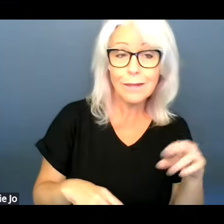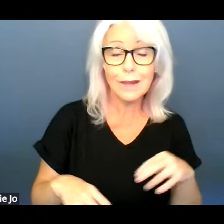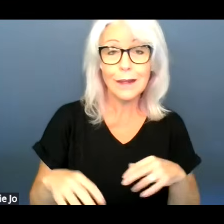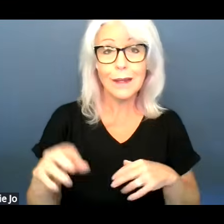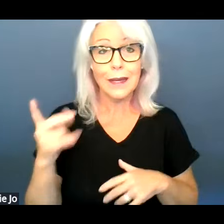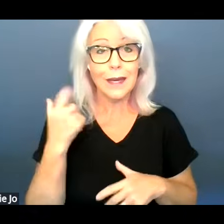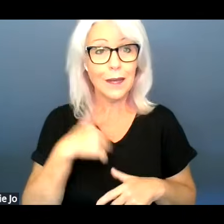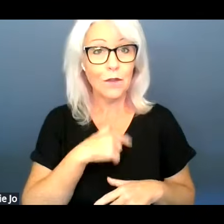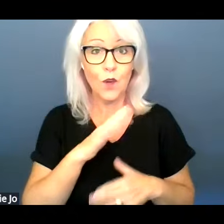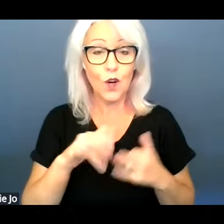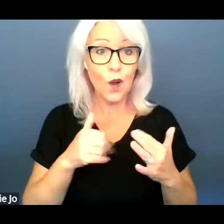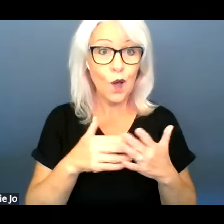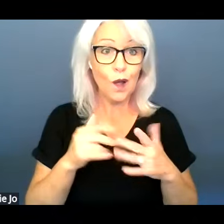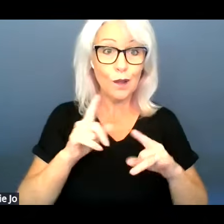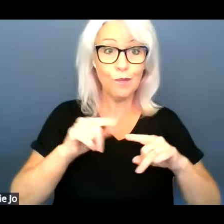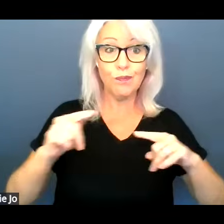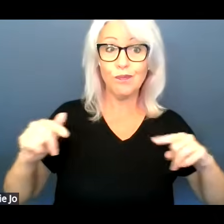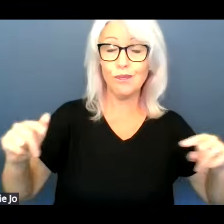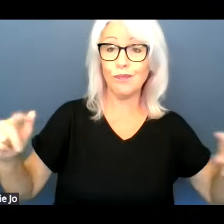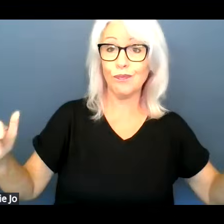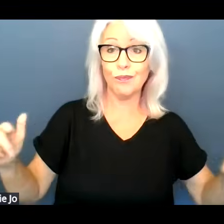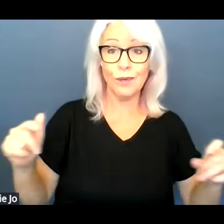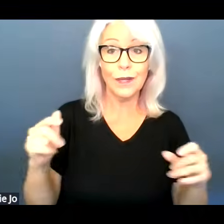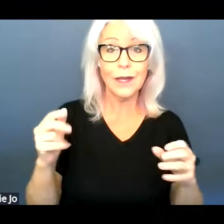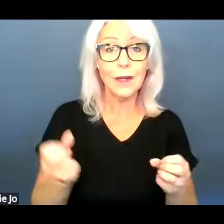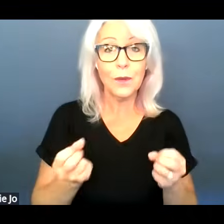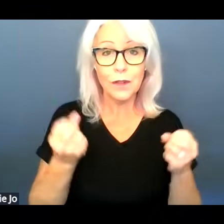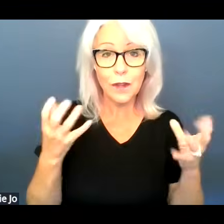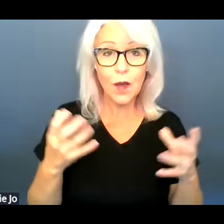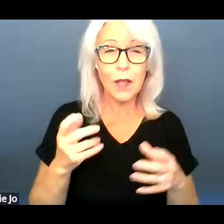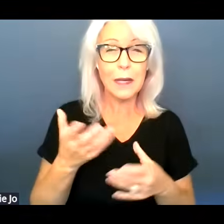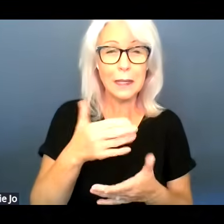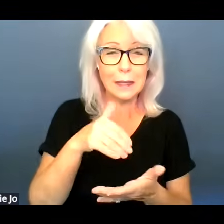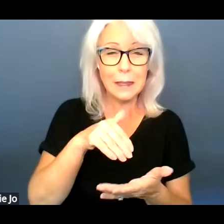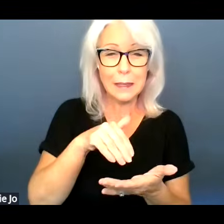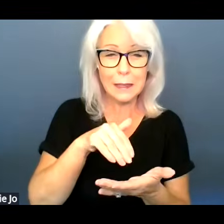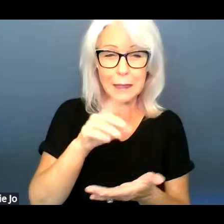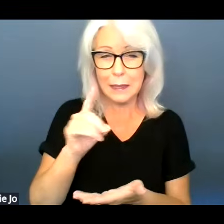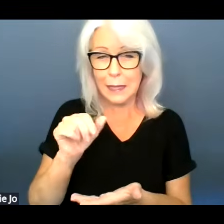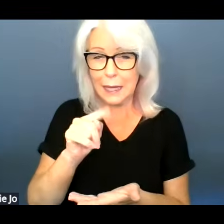hippies. And that was all at a single anti-data center meeting. We're all,